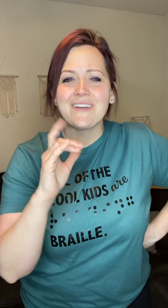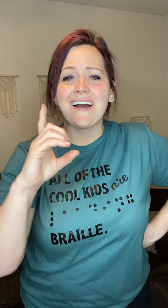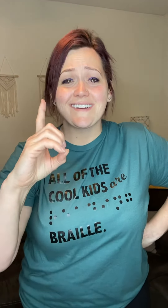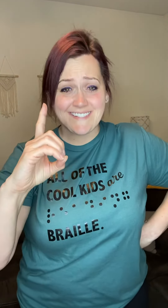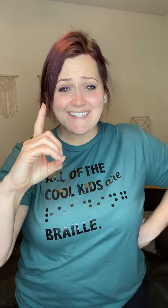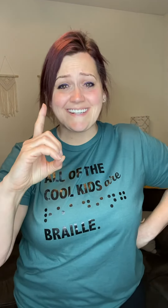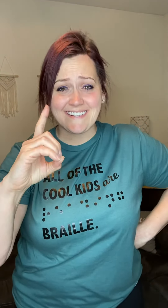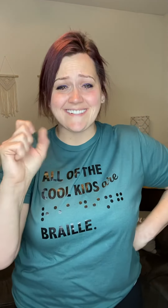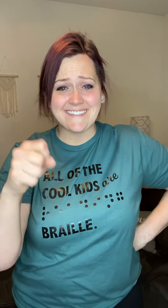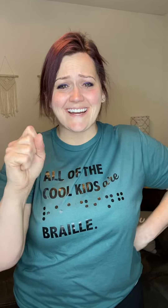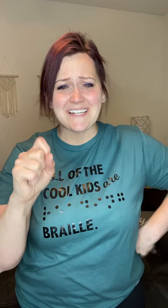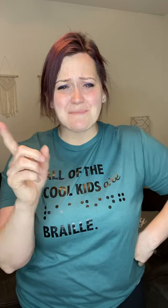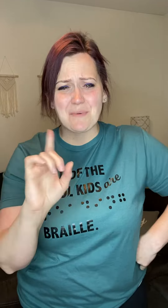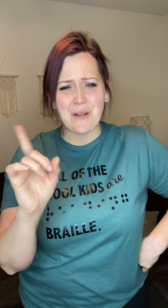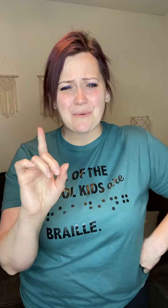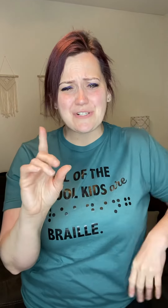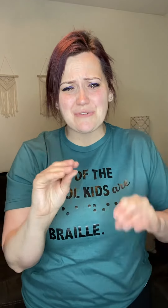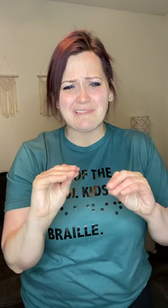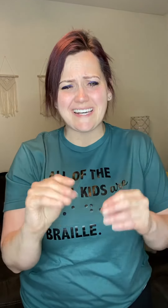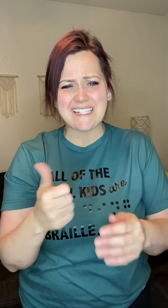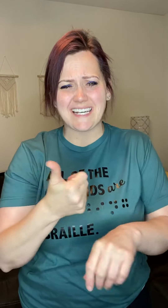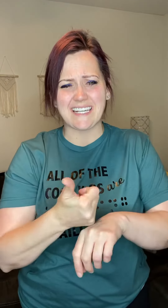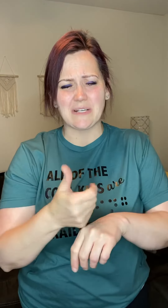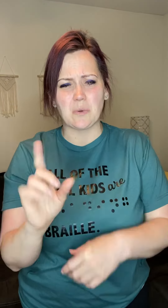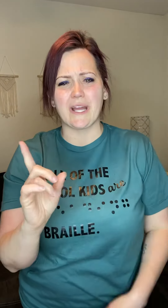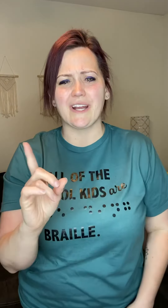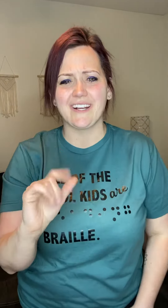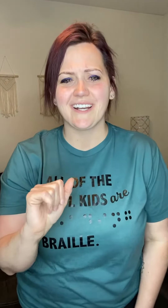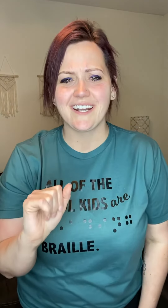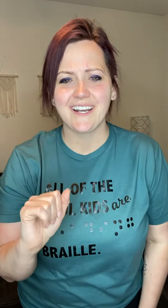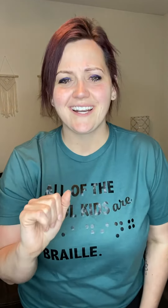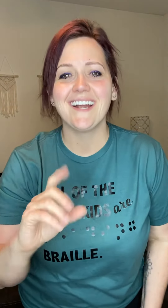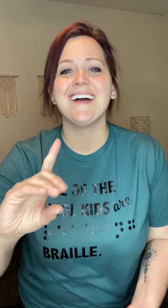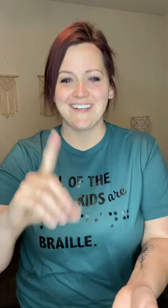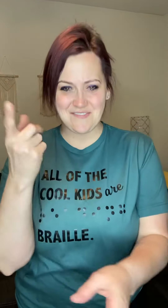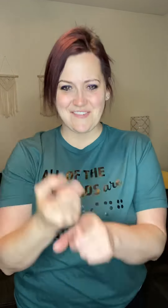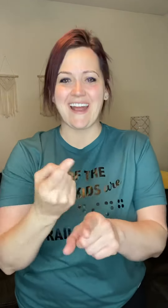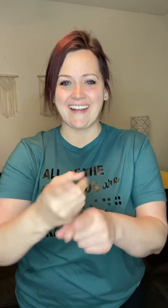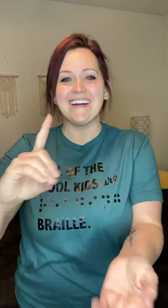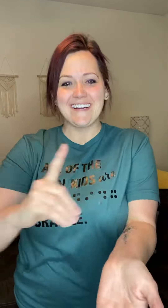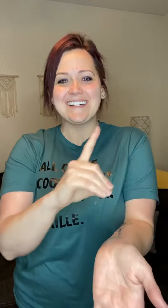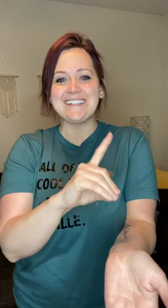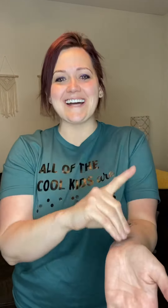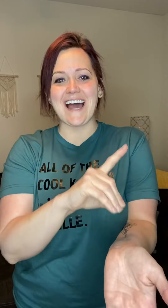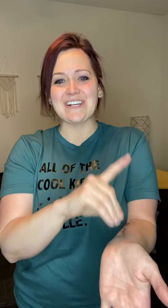A D, yes, but where would you place it? Where? Right.